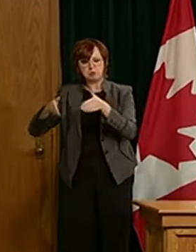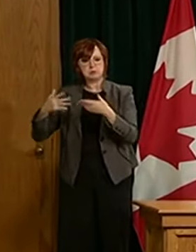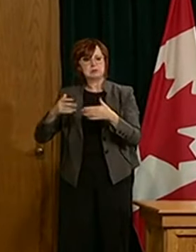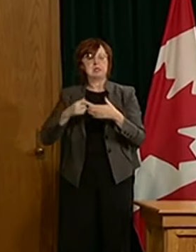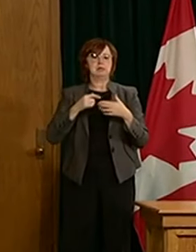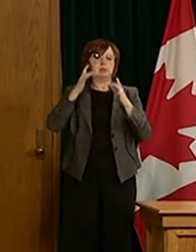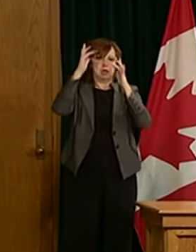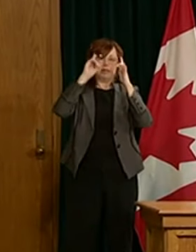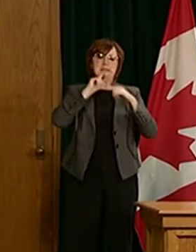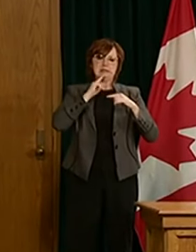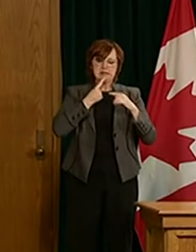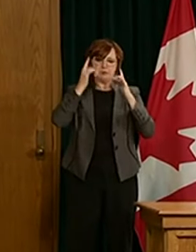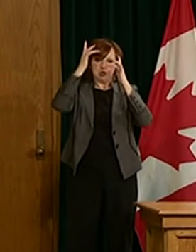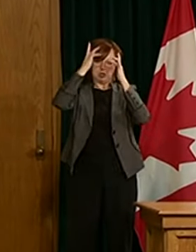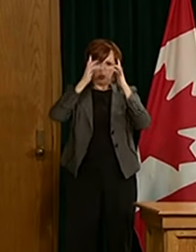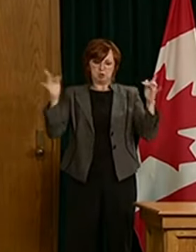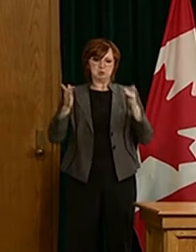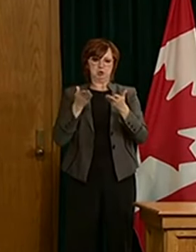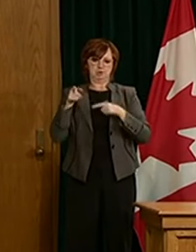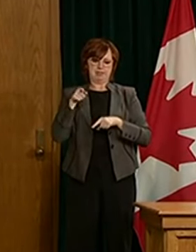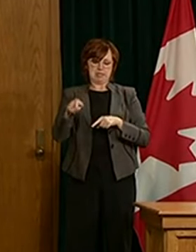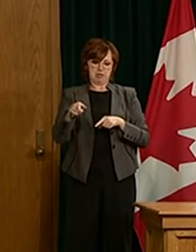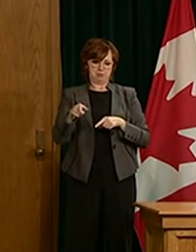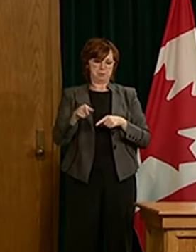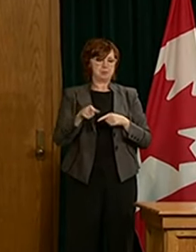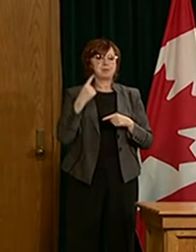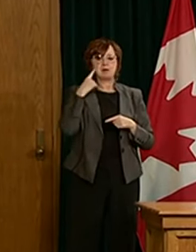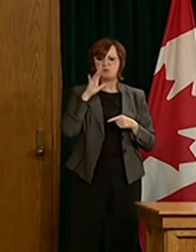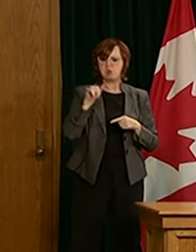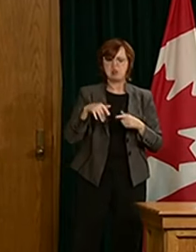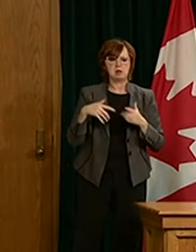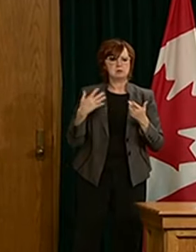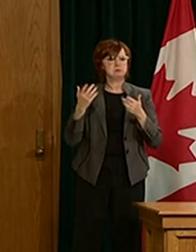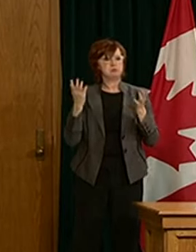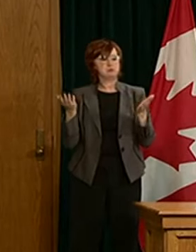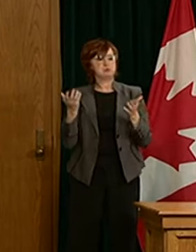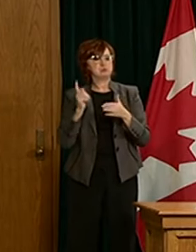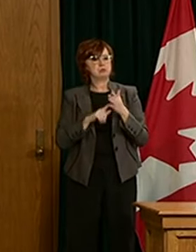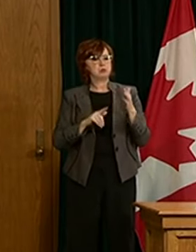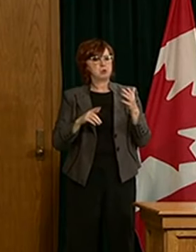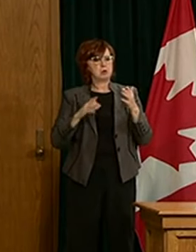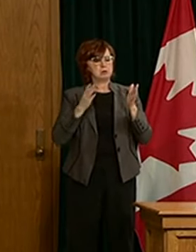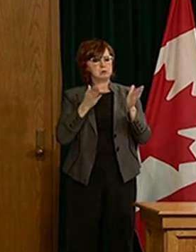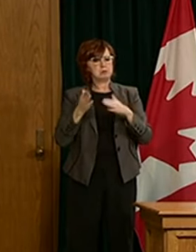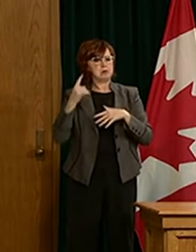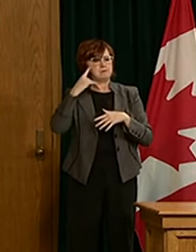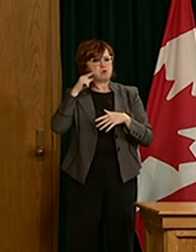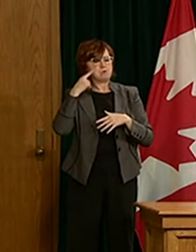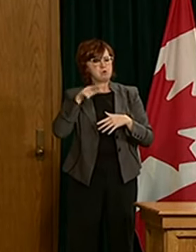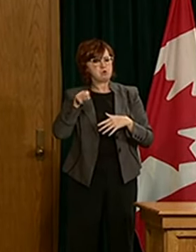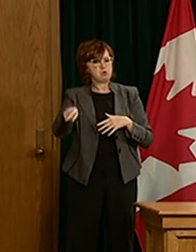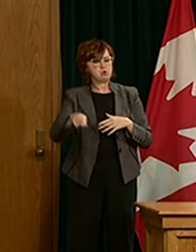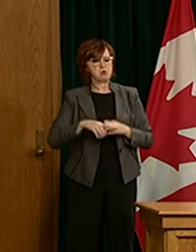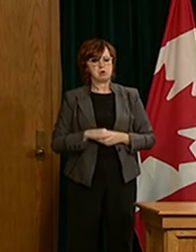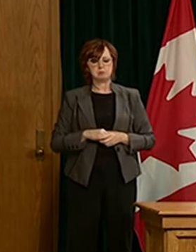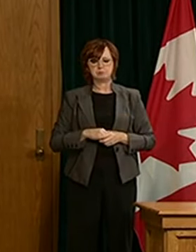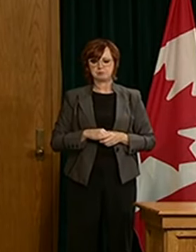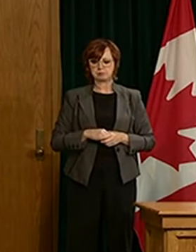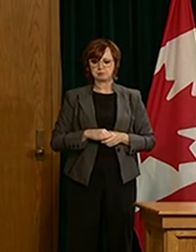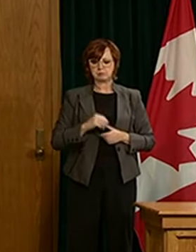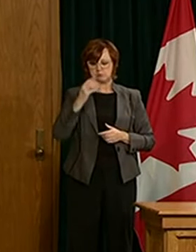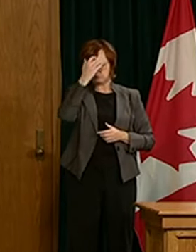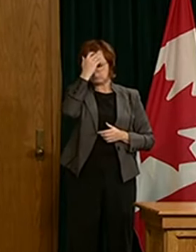In formulating our plans for our acute response, we have a number of principles that have guided